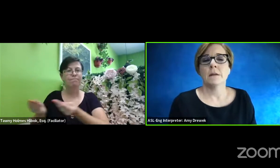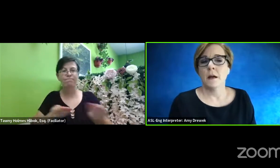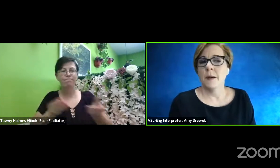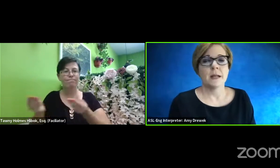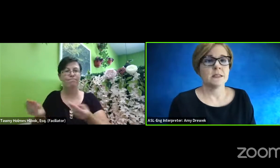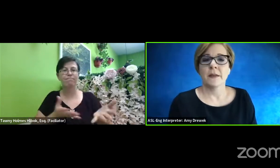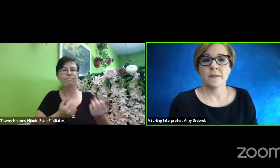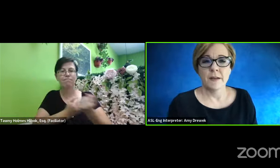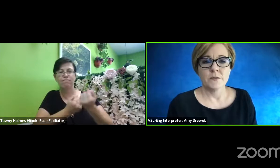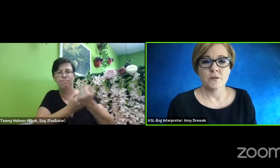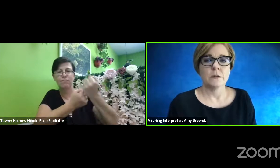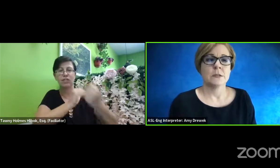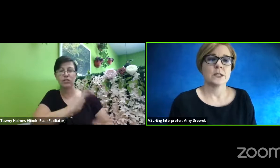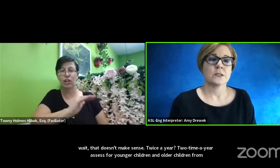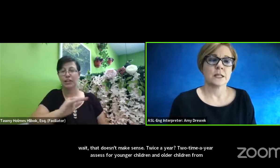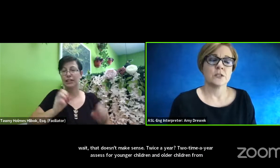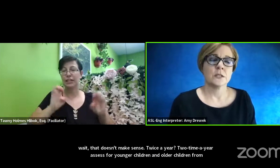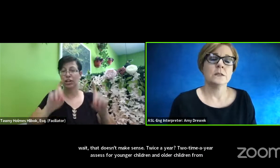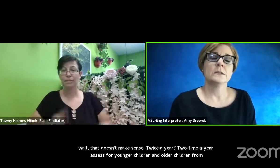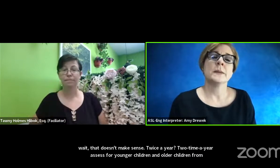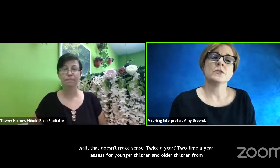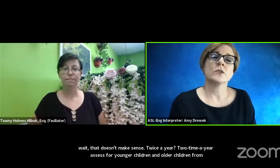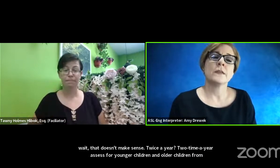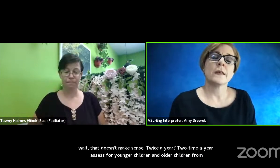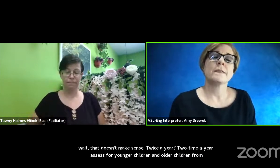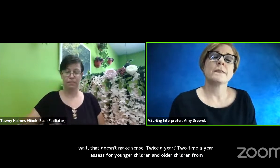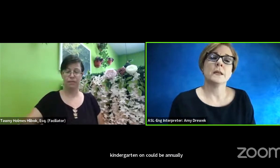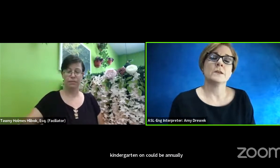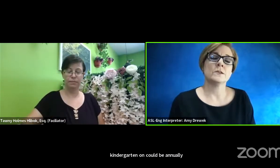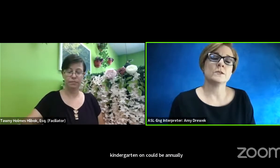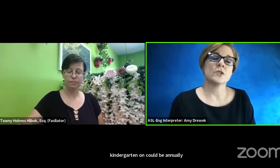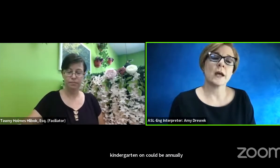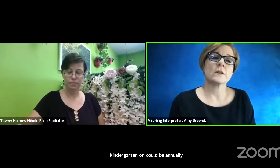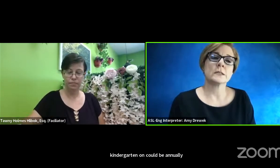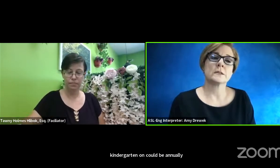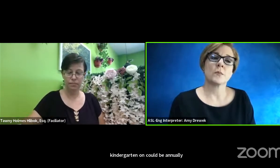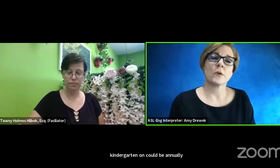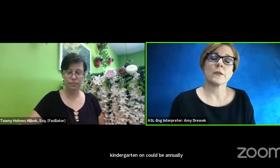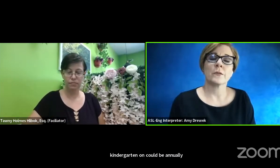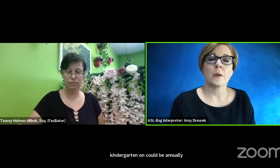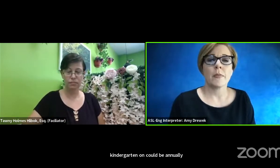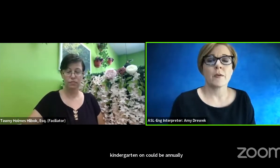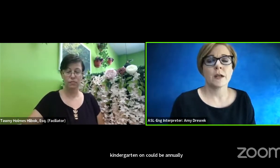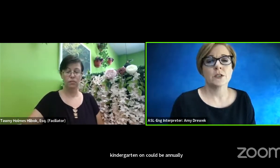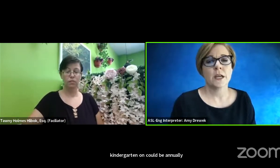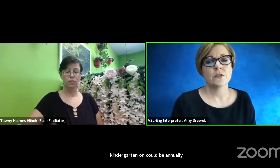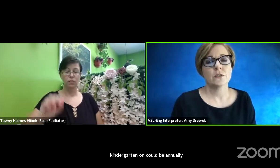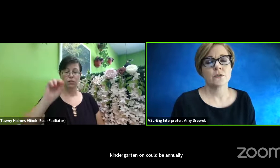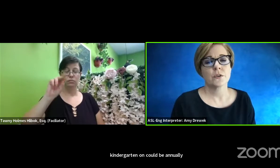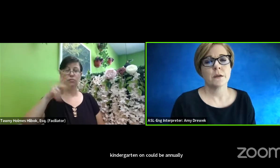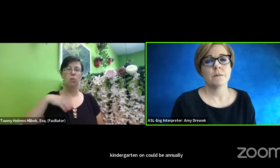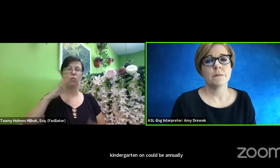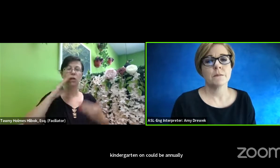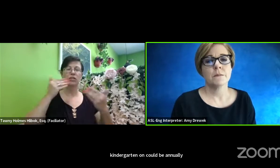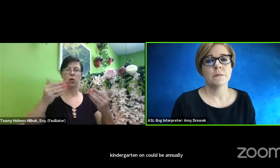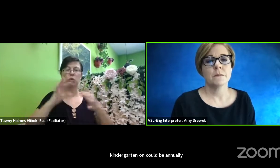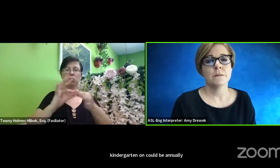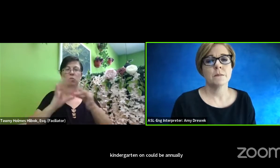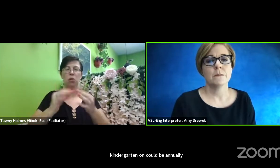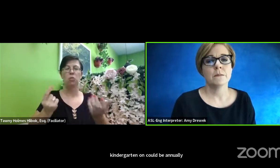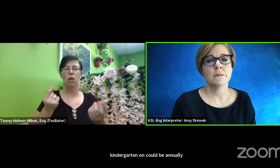And that abides by the federal legislation to make sure that the child is supported throughout their educational journey.